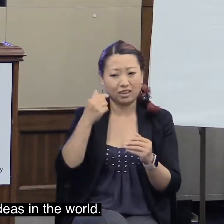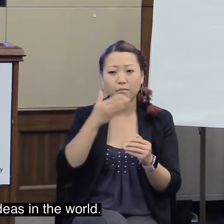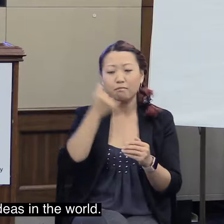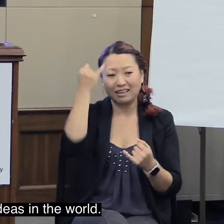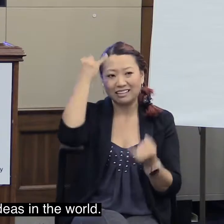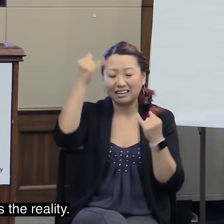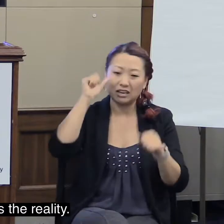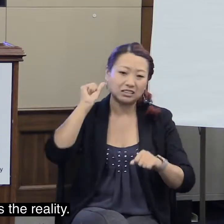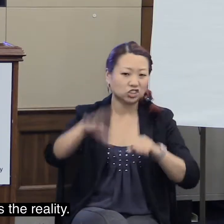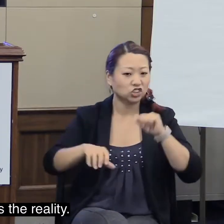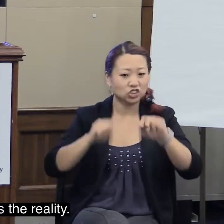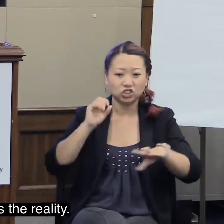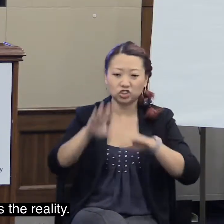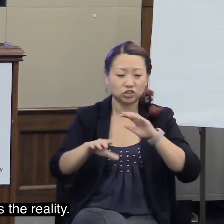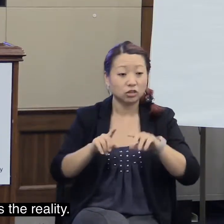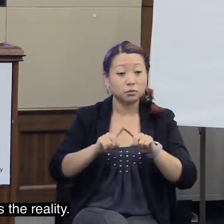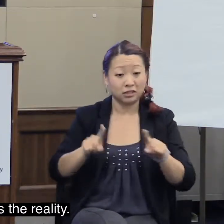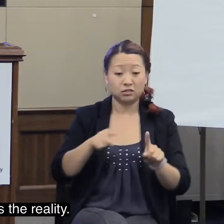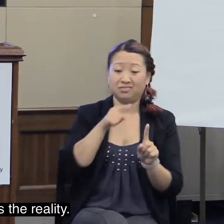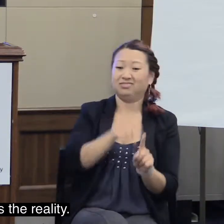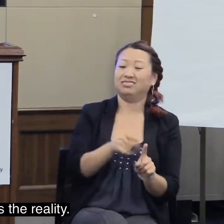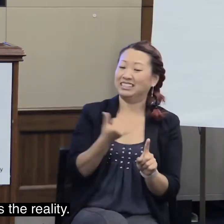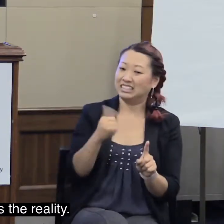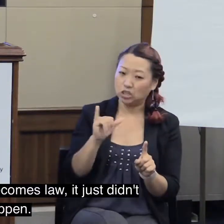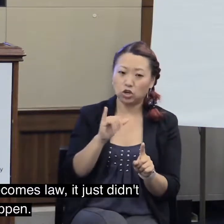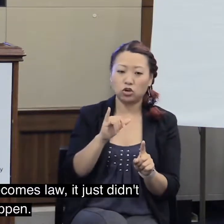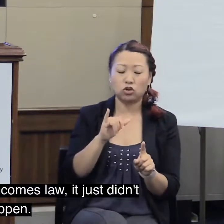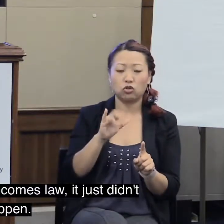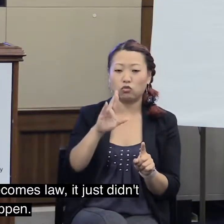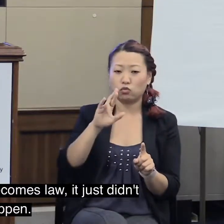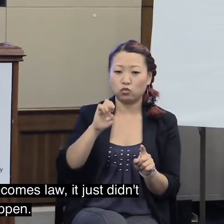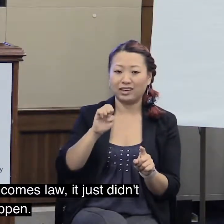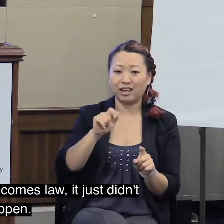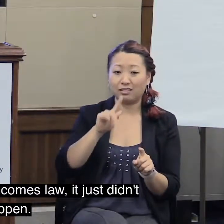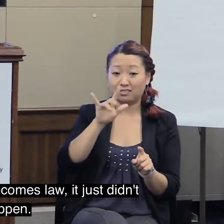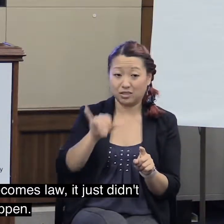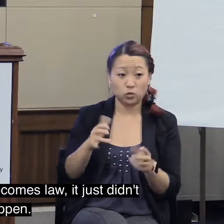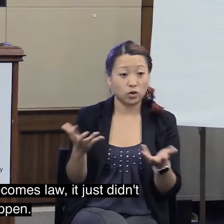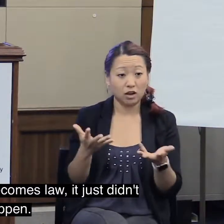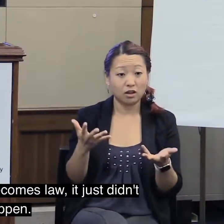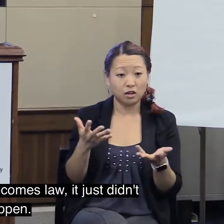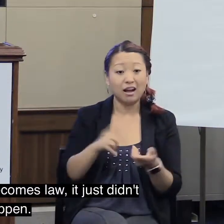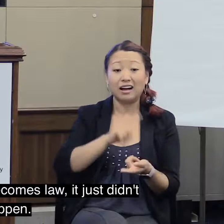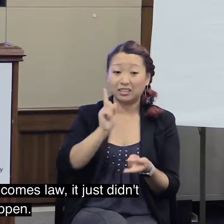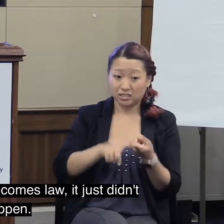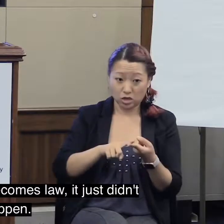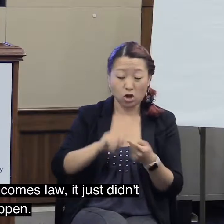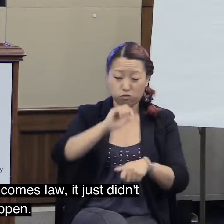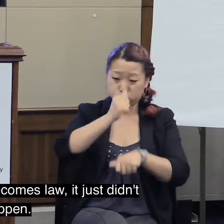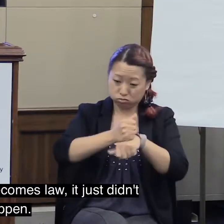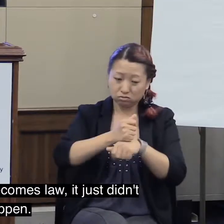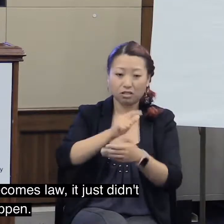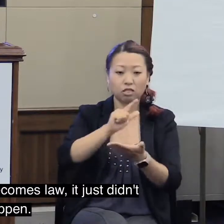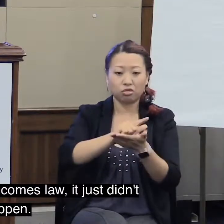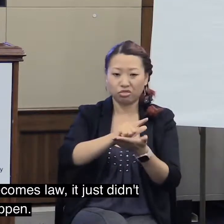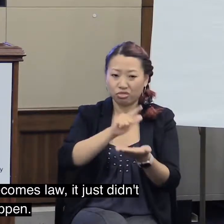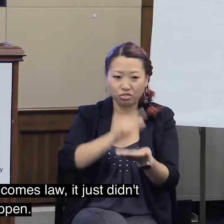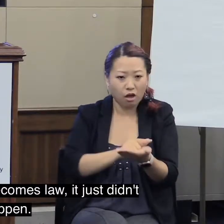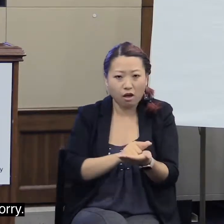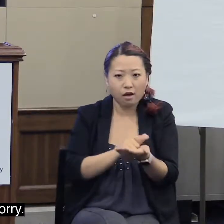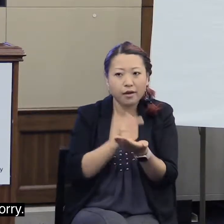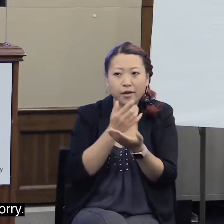world, but here's the reality. Unless and until it becomes law, it just didn't